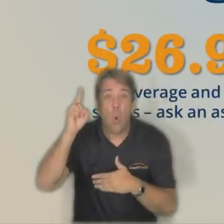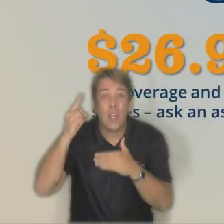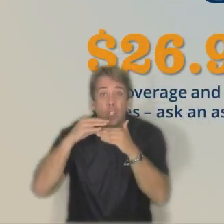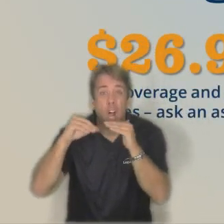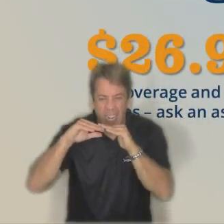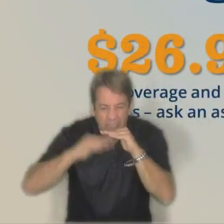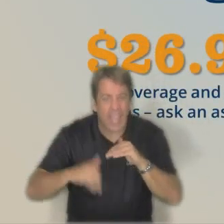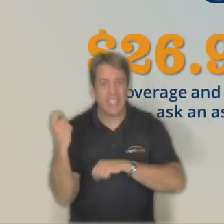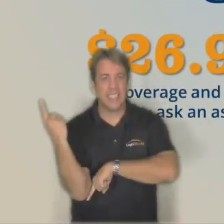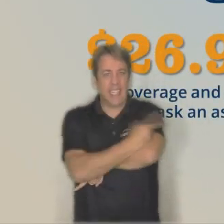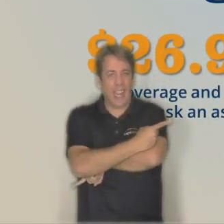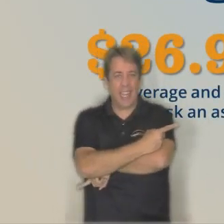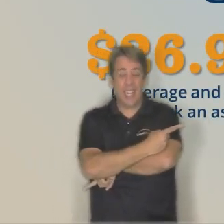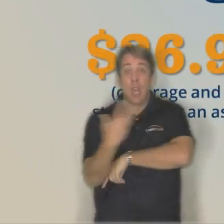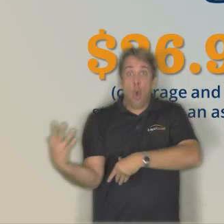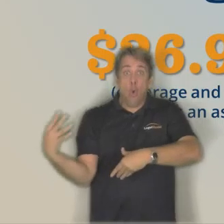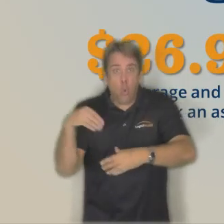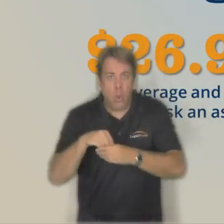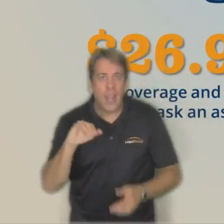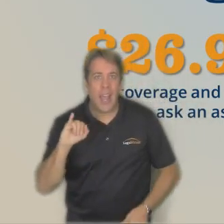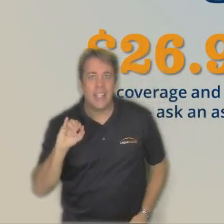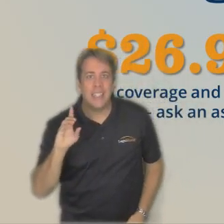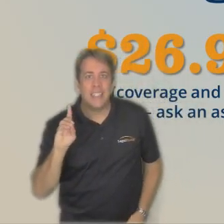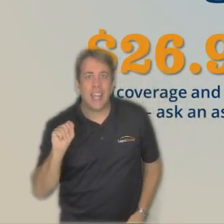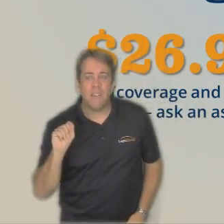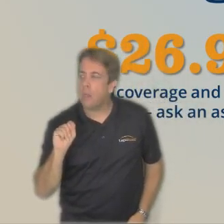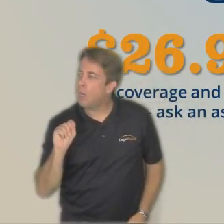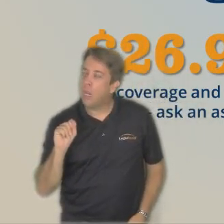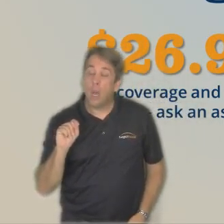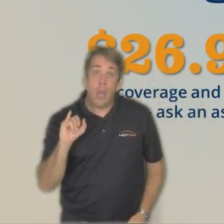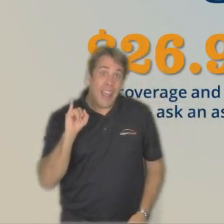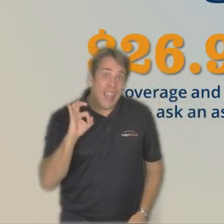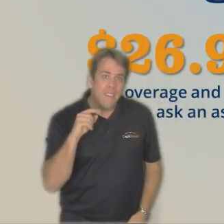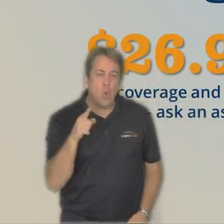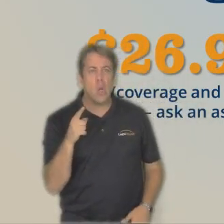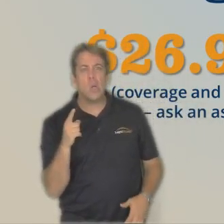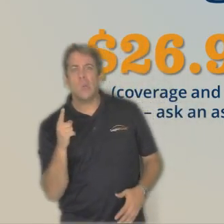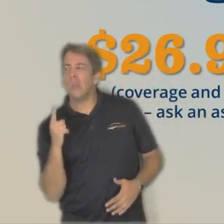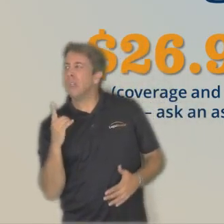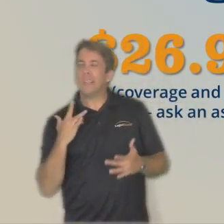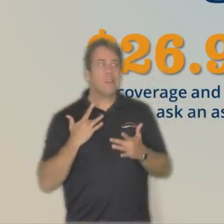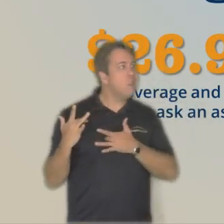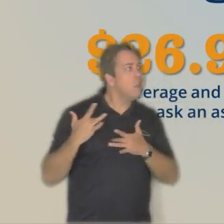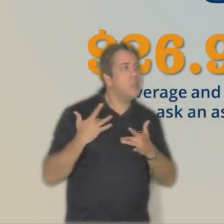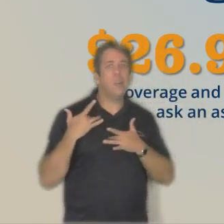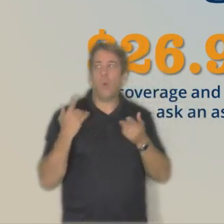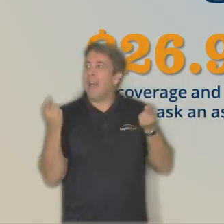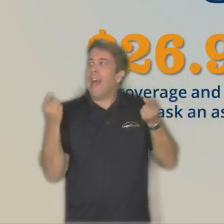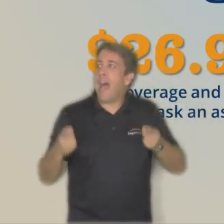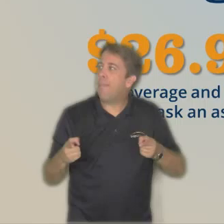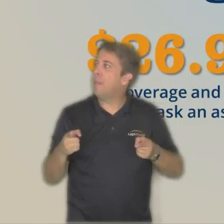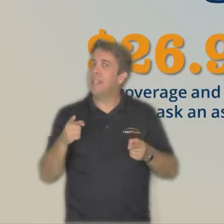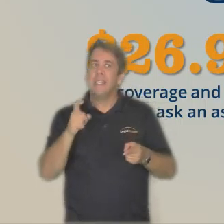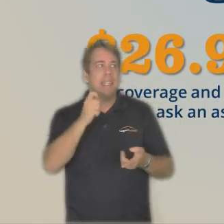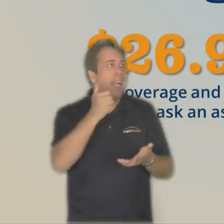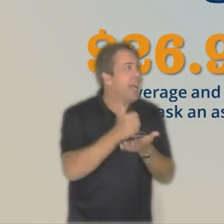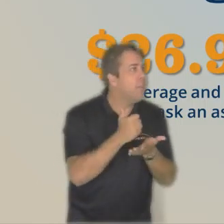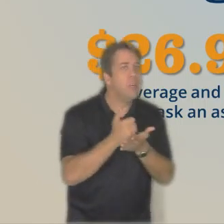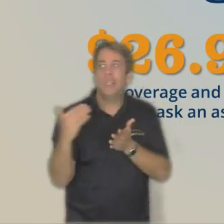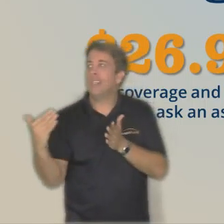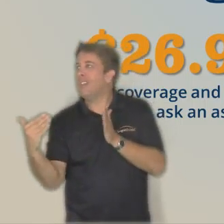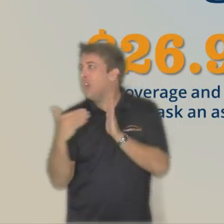$26.95. Less than $1 a day, including the identity theft service. If you're especially concerned about how litigious our society